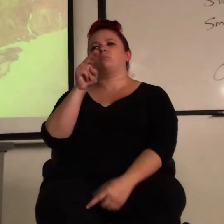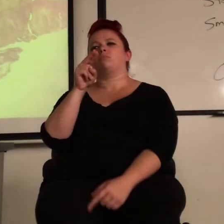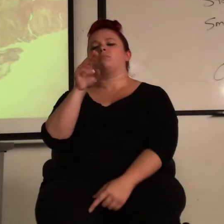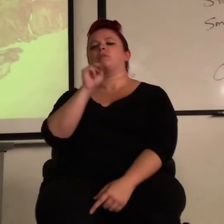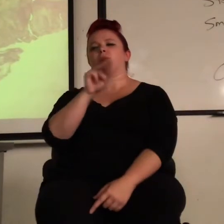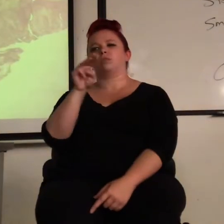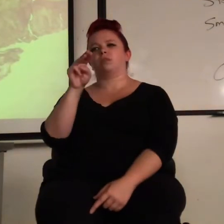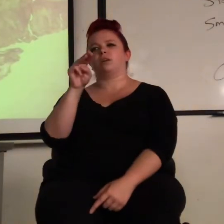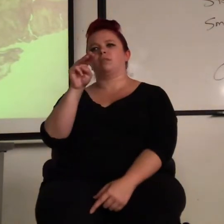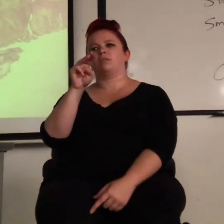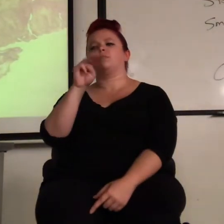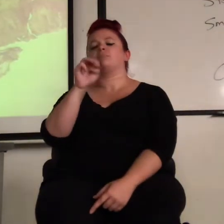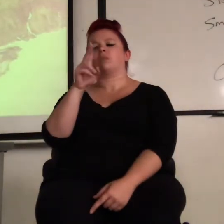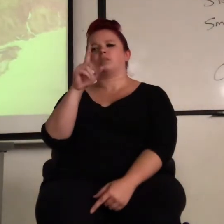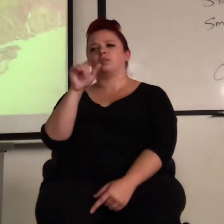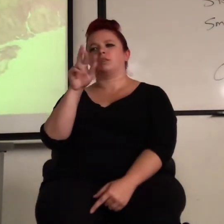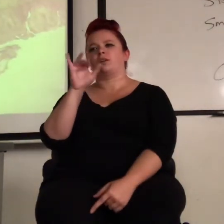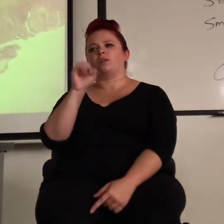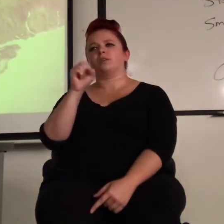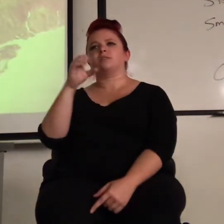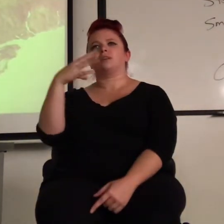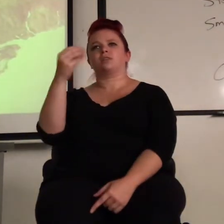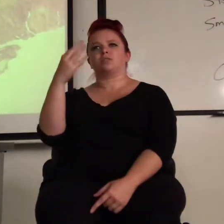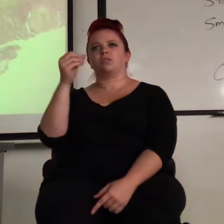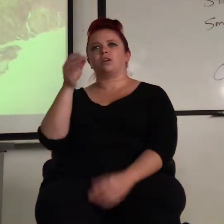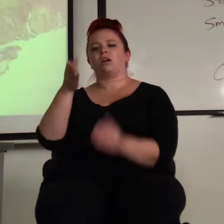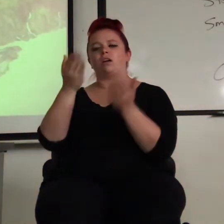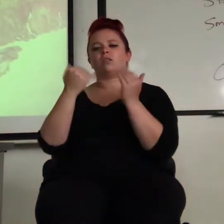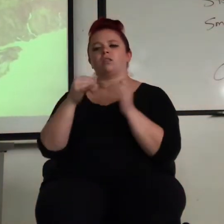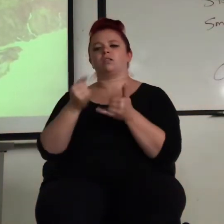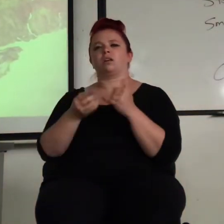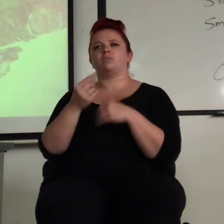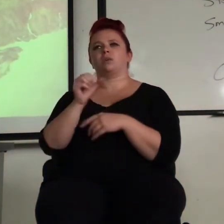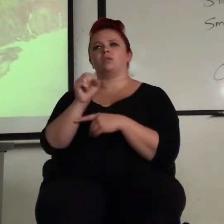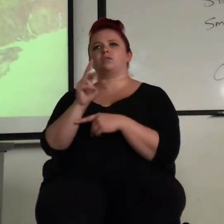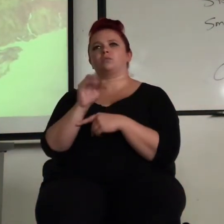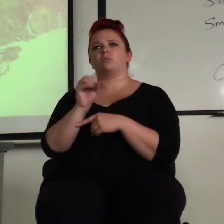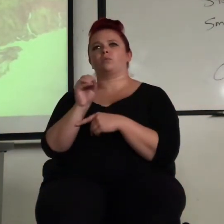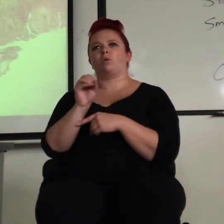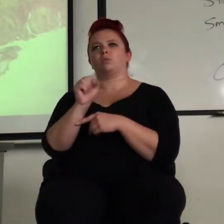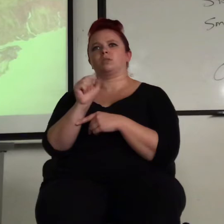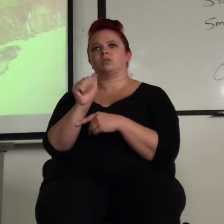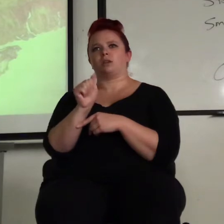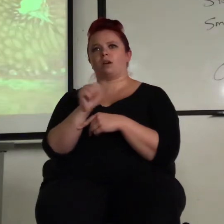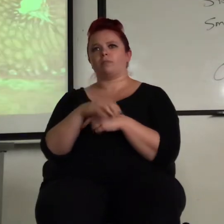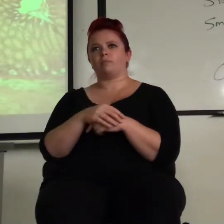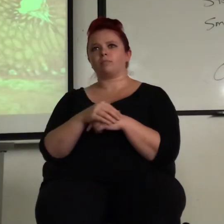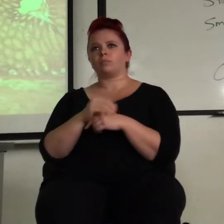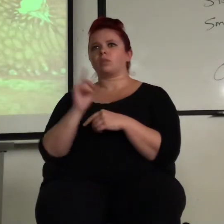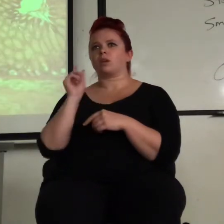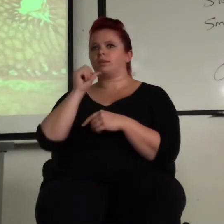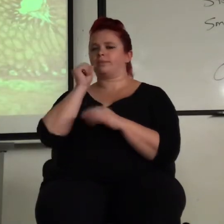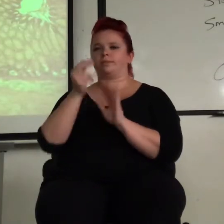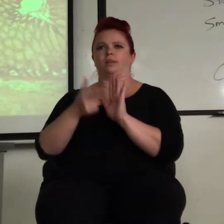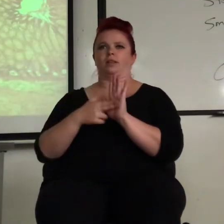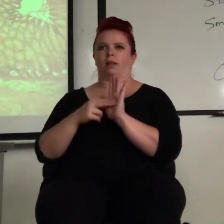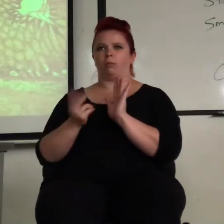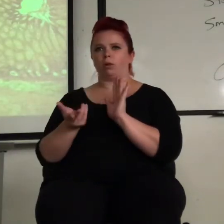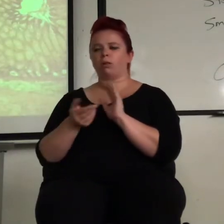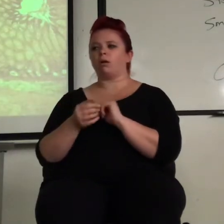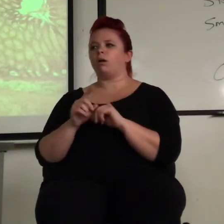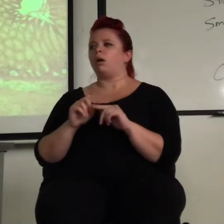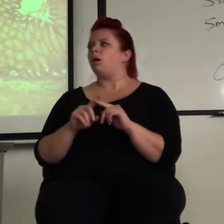the serosa. Okay. I have a close-up picture here. Well, actually, this is unlabeled. Here's a